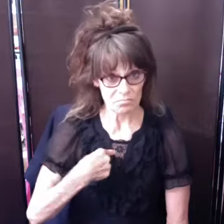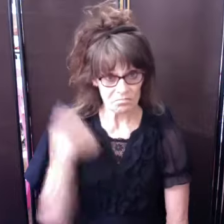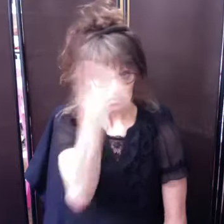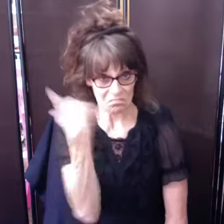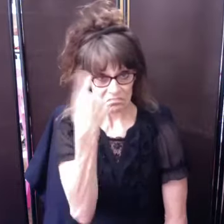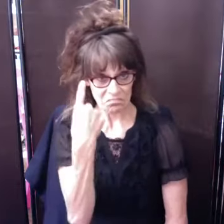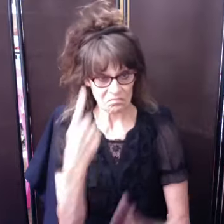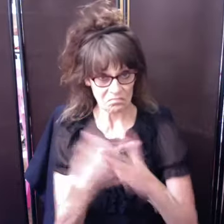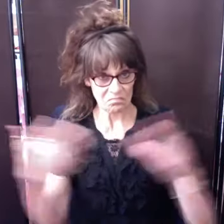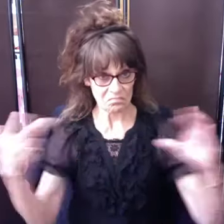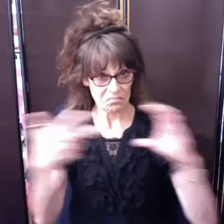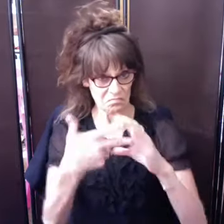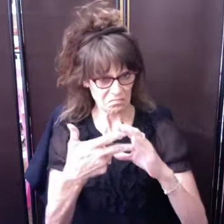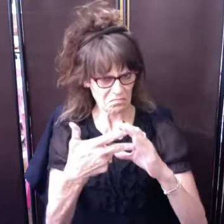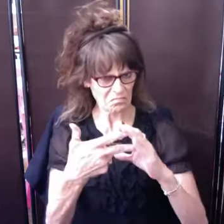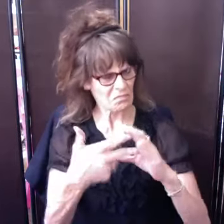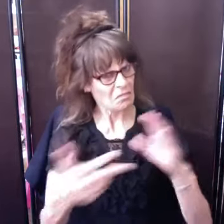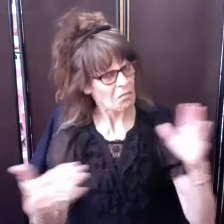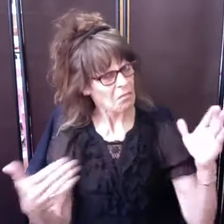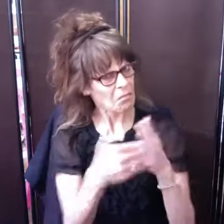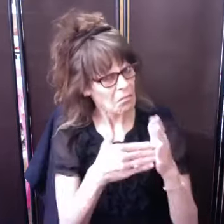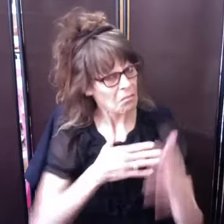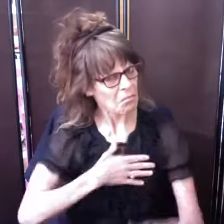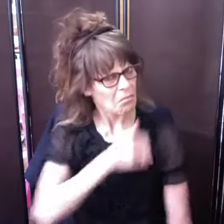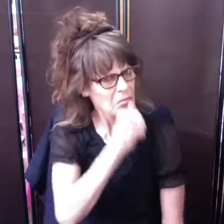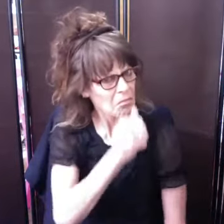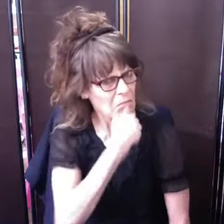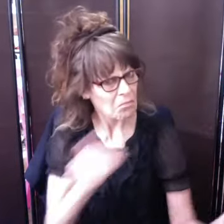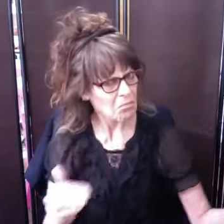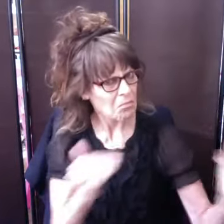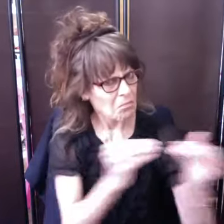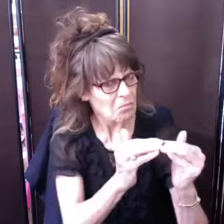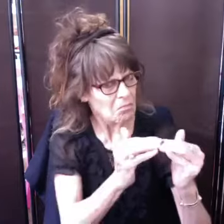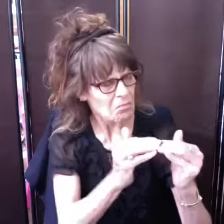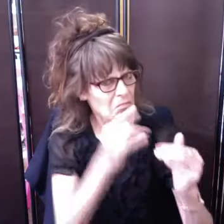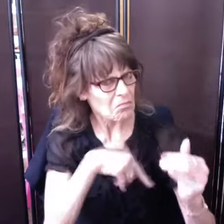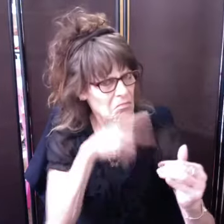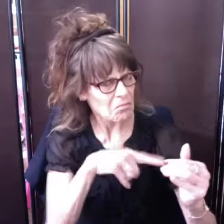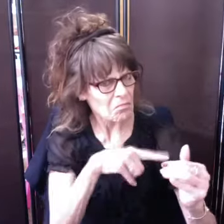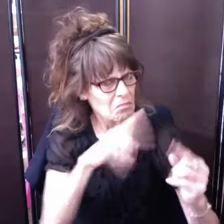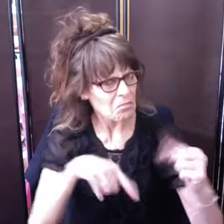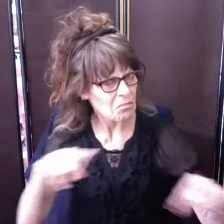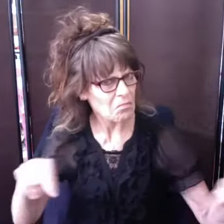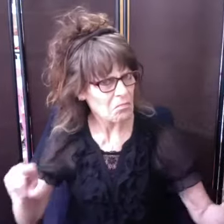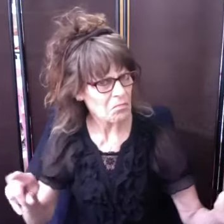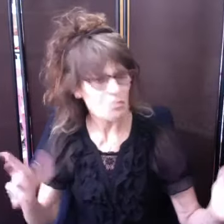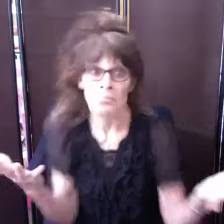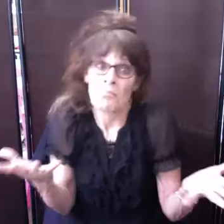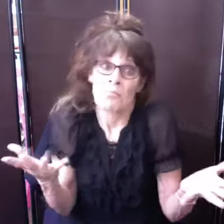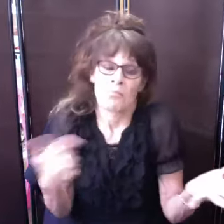that a violation of my personal anonymity at the public level, et cetera, et cetera? So I am so thankful that we left all